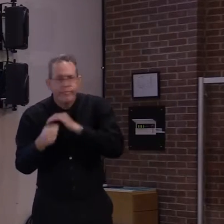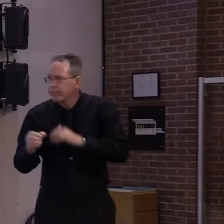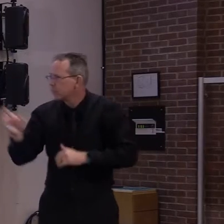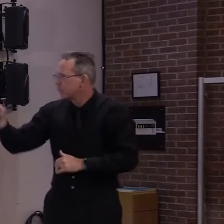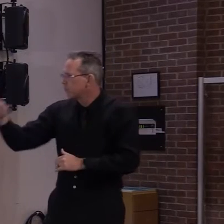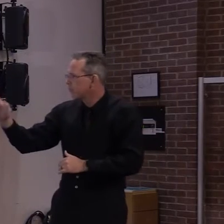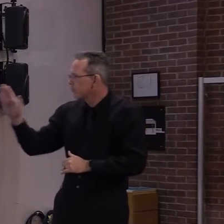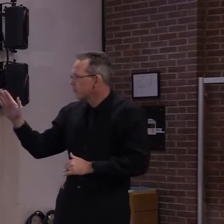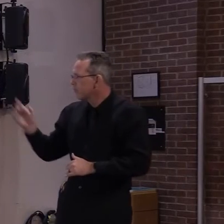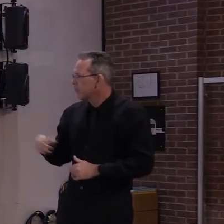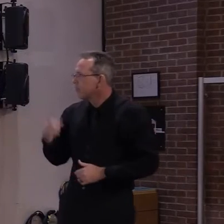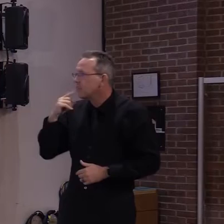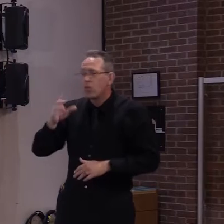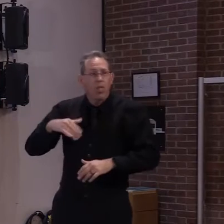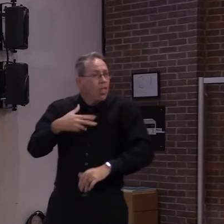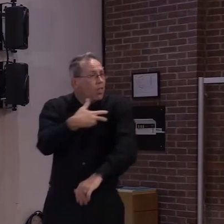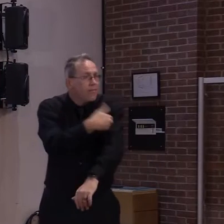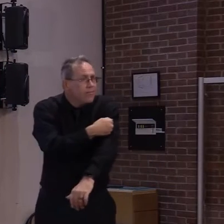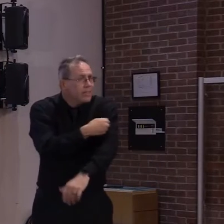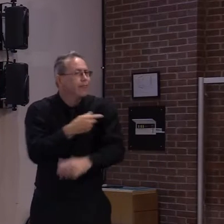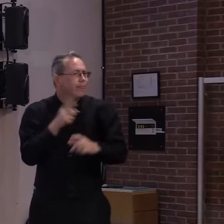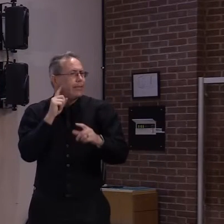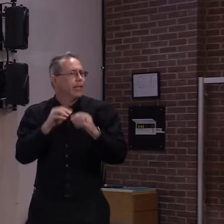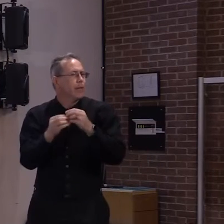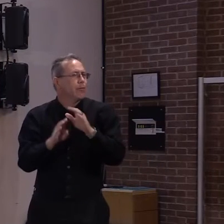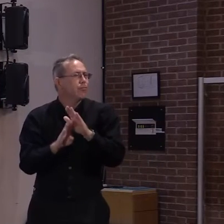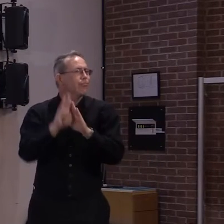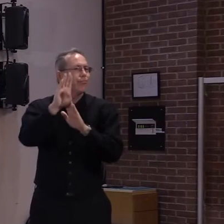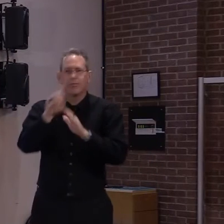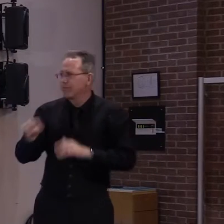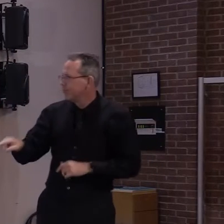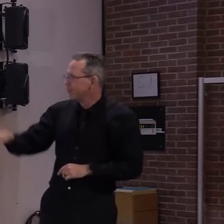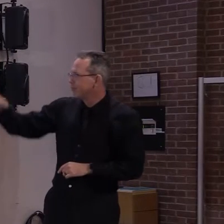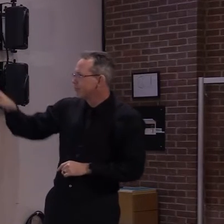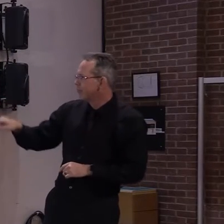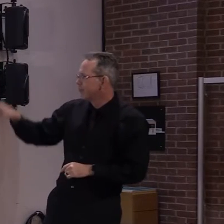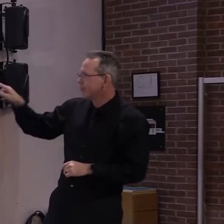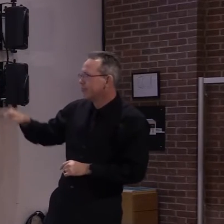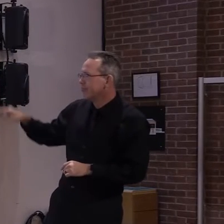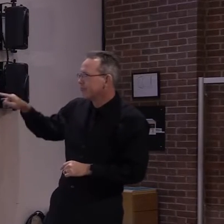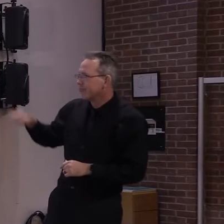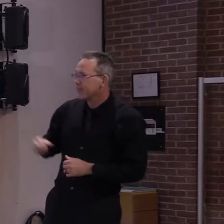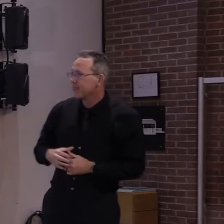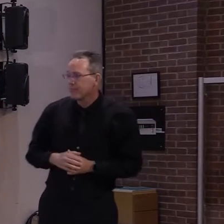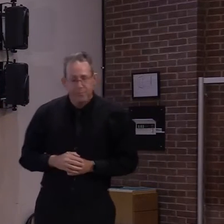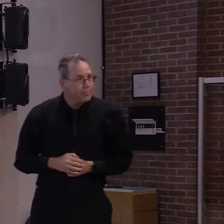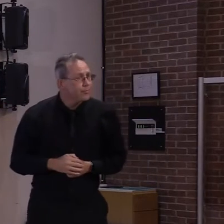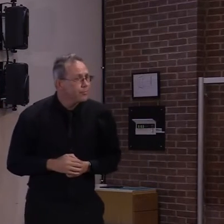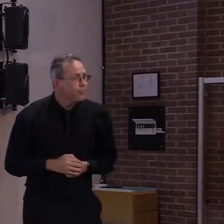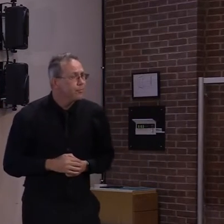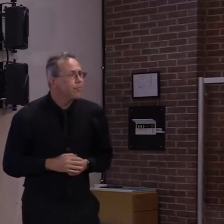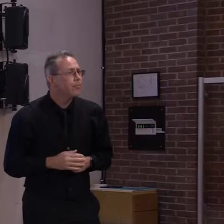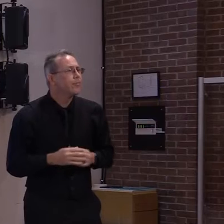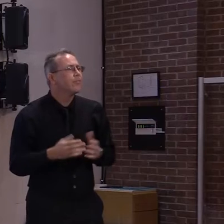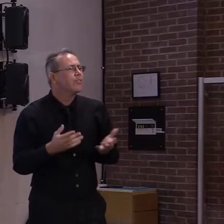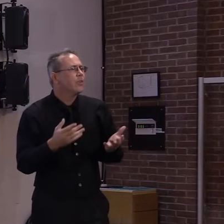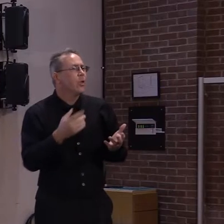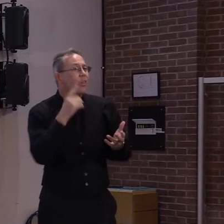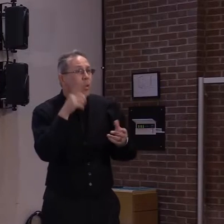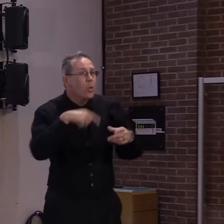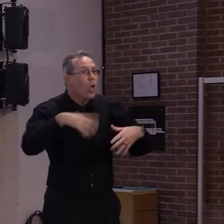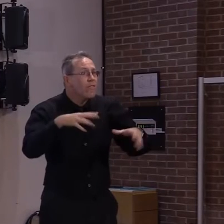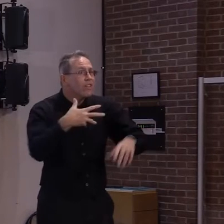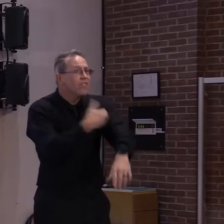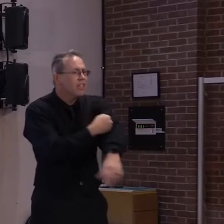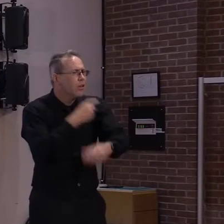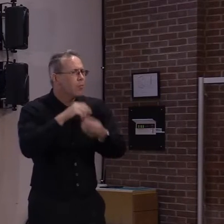low vaccination rates have seen significantly higher cases, significantly higher hospitalizations and deaths than those states that have